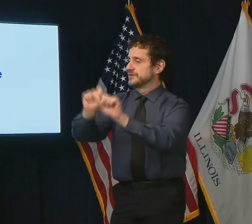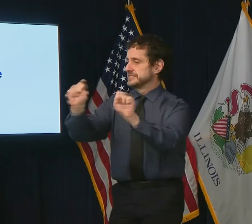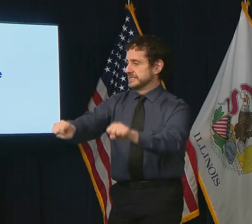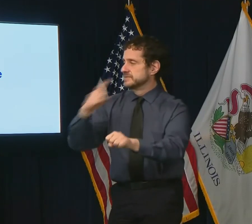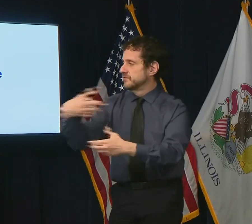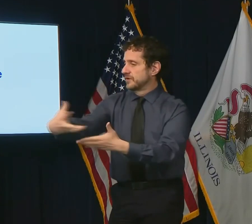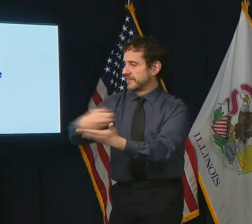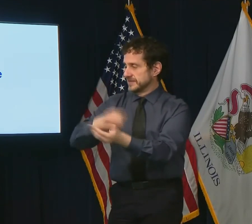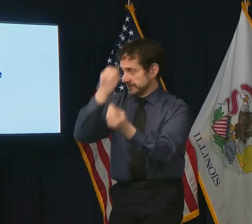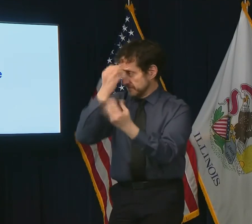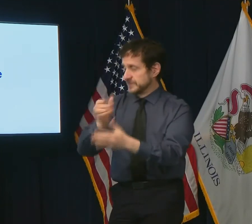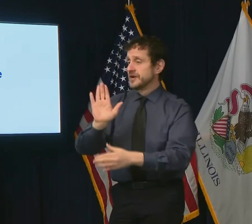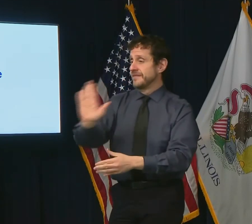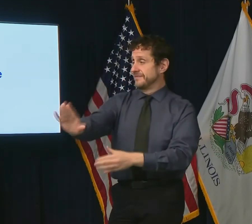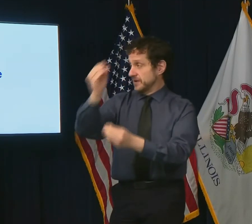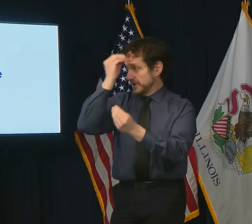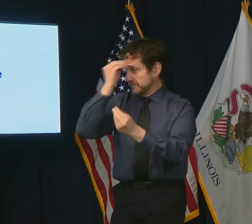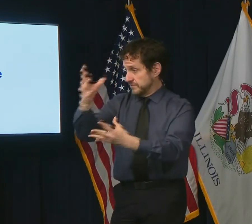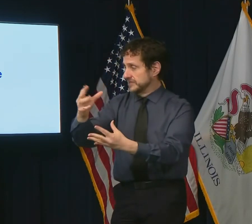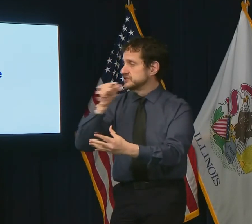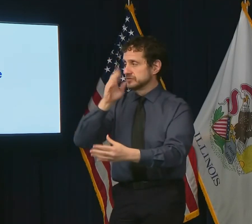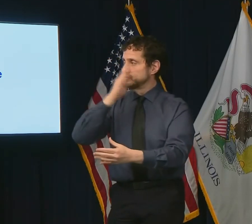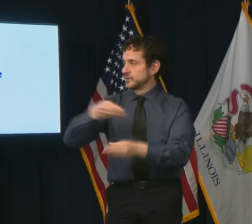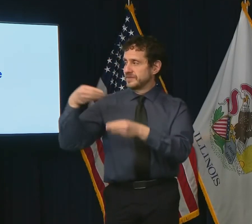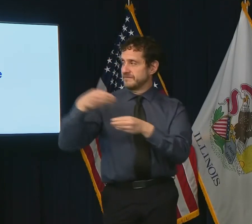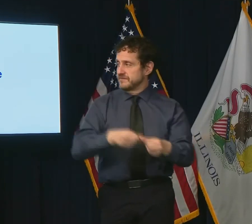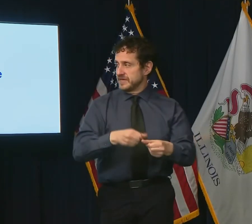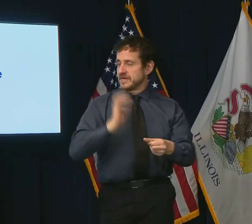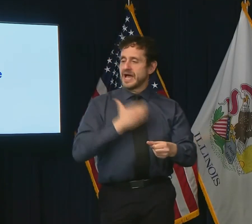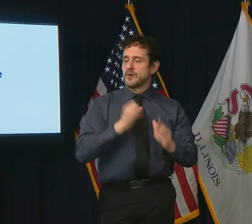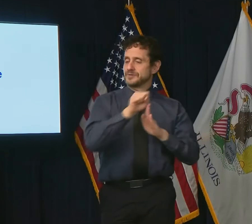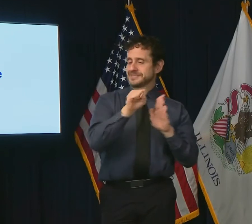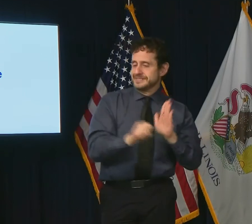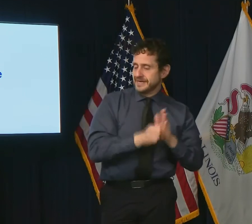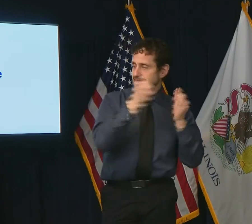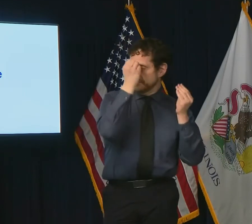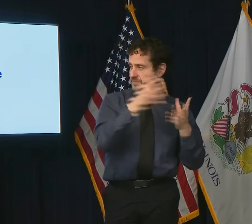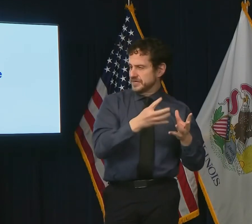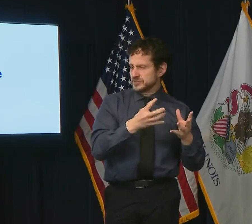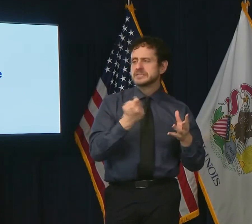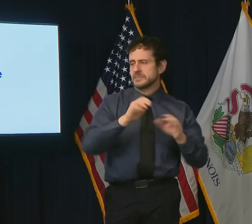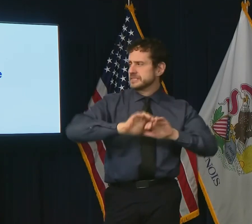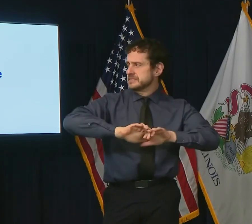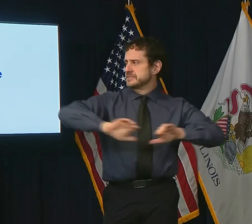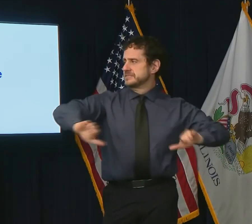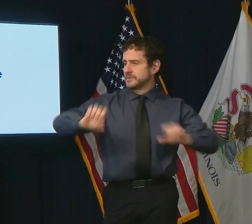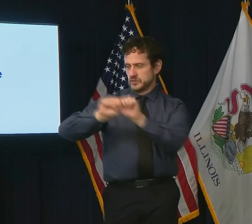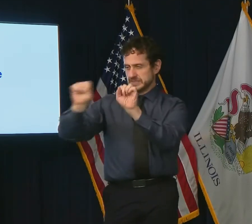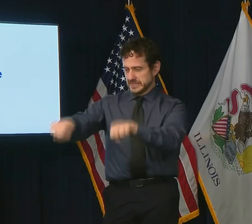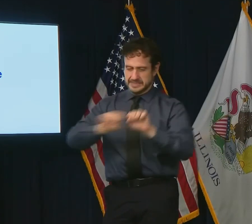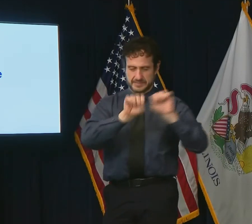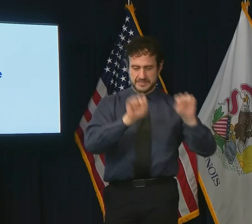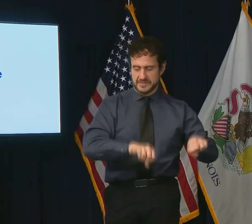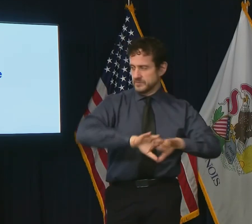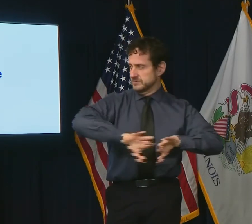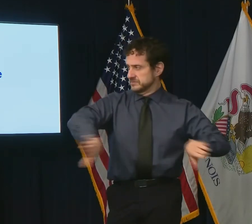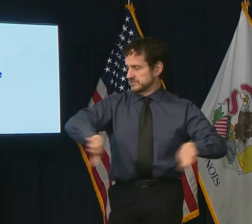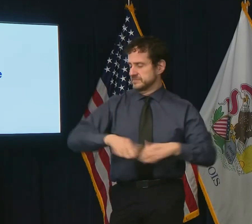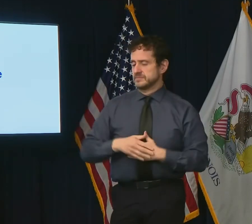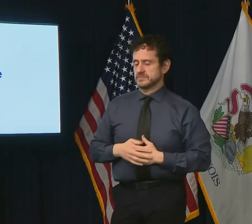data. So their data does not feed directly into the state's data that we get from the other local health departments.